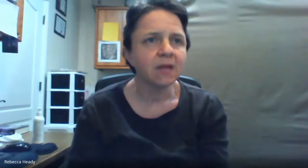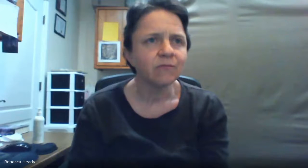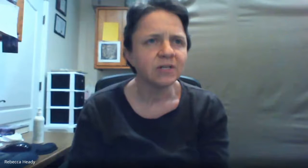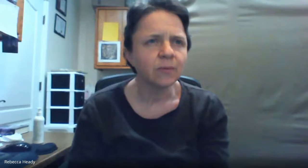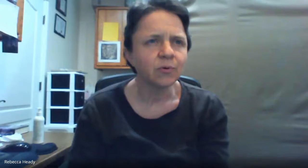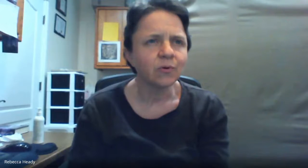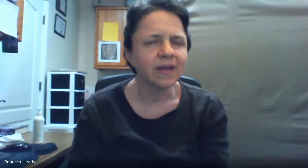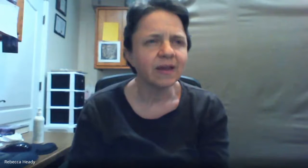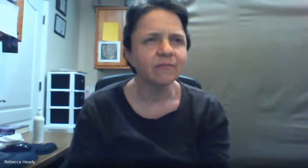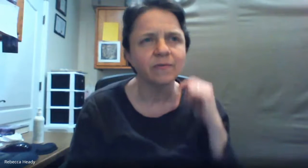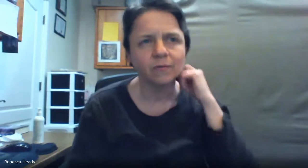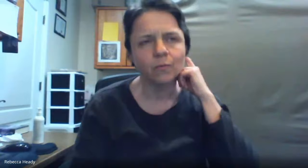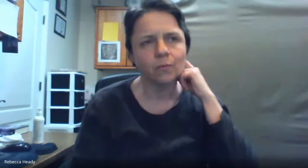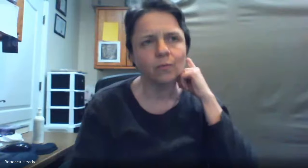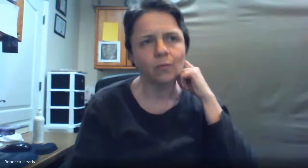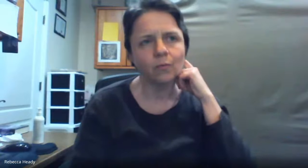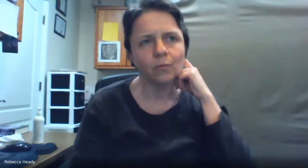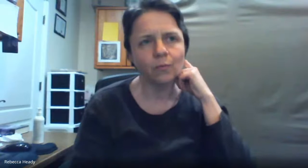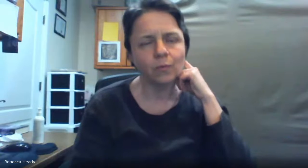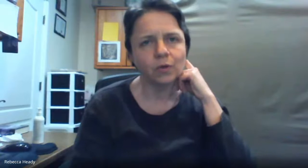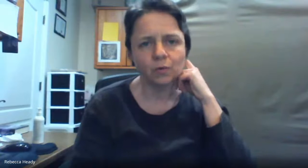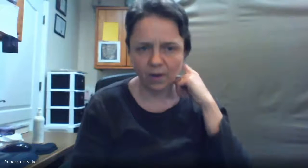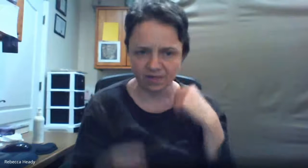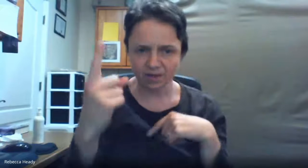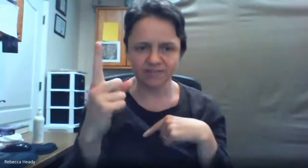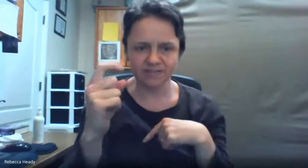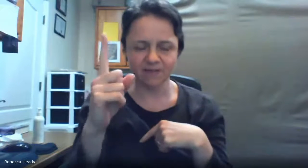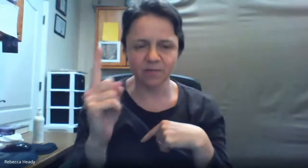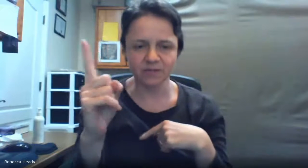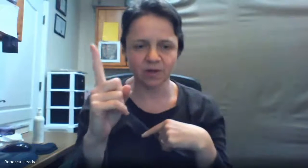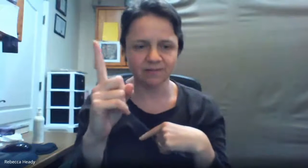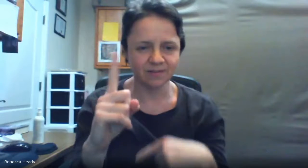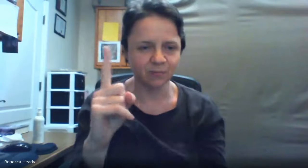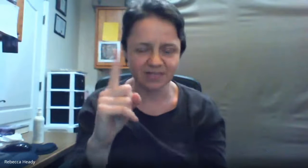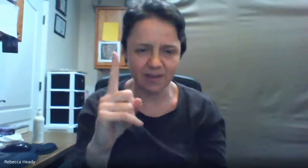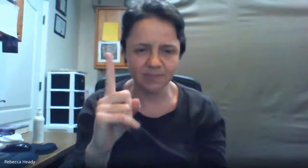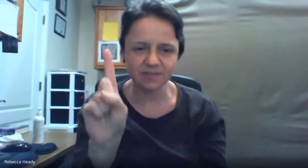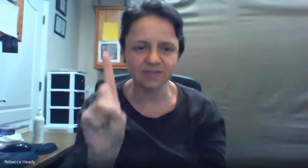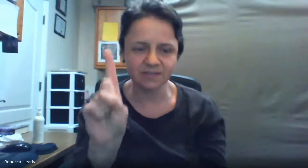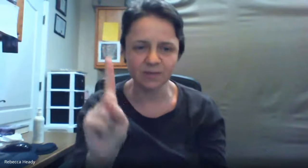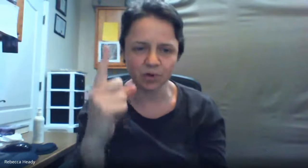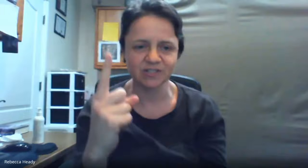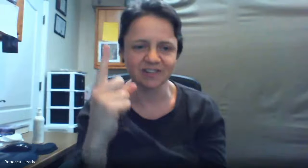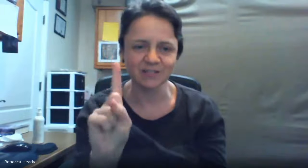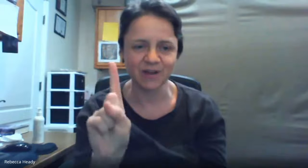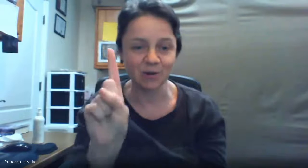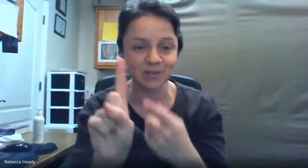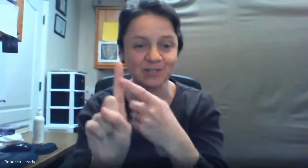For example, if I think I gave you this one time. This is a person classifier. Or this is